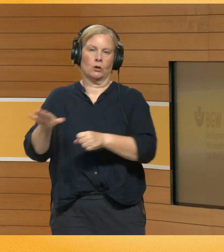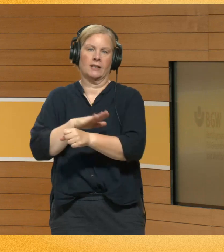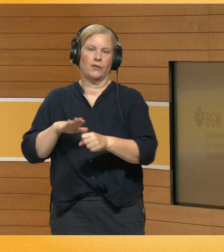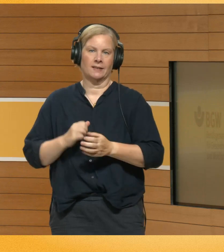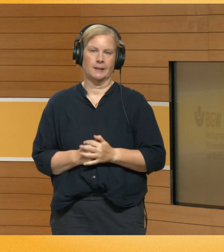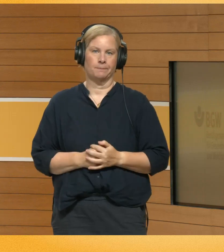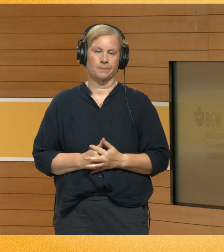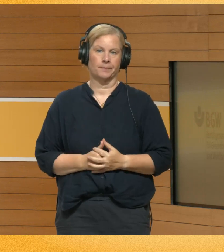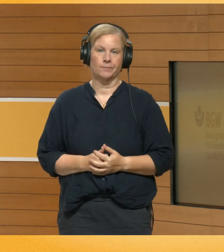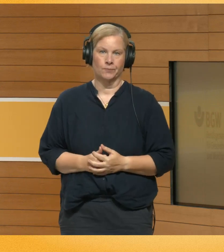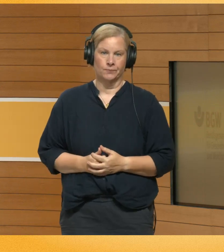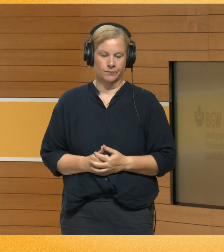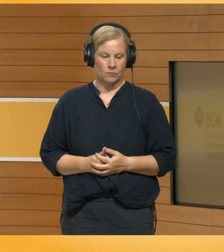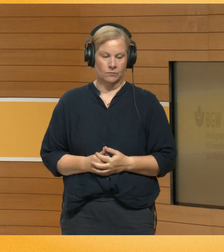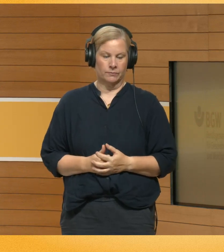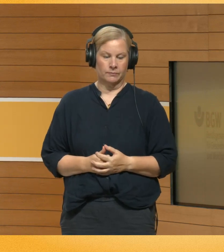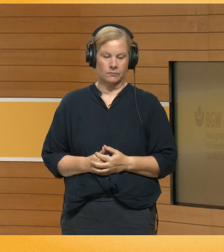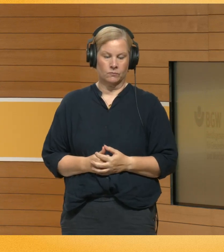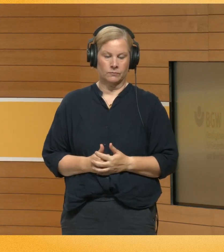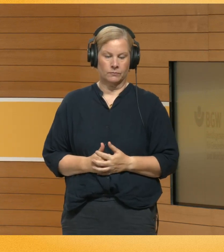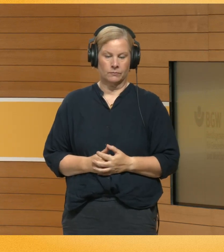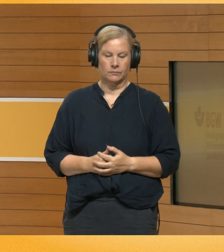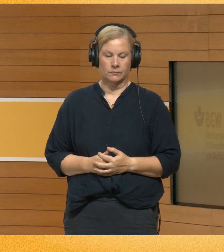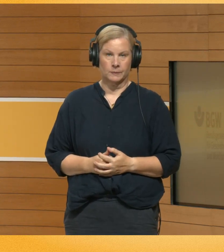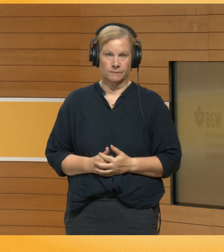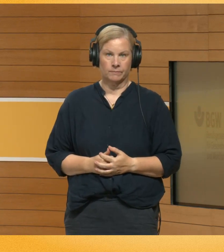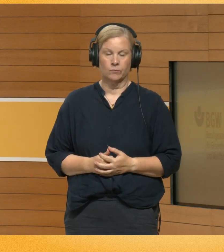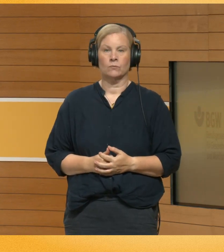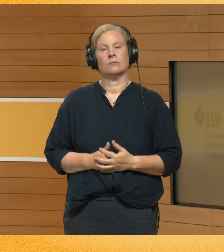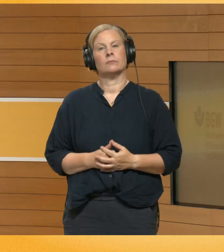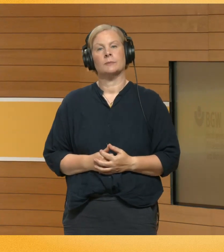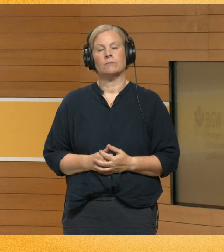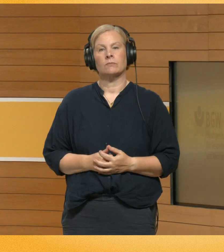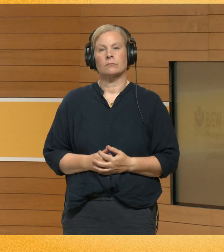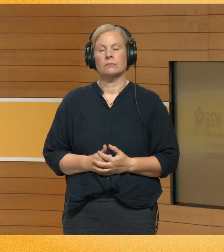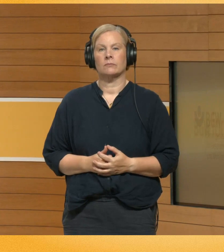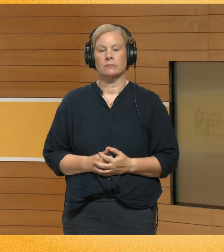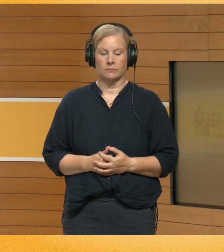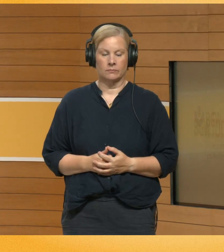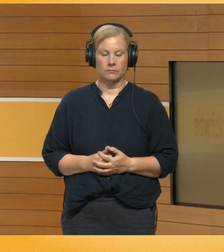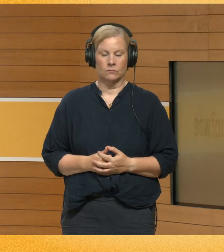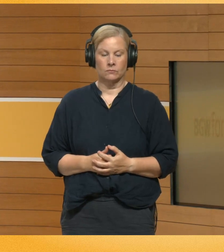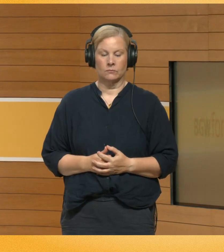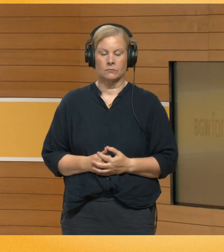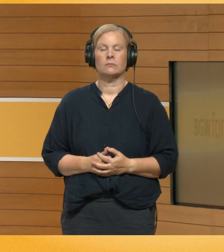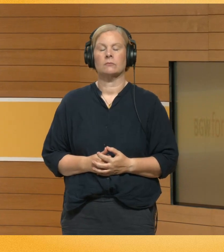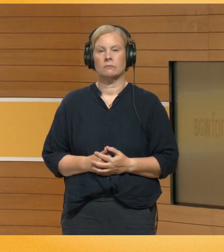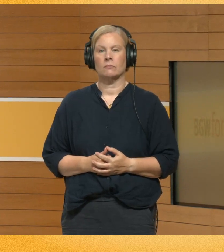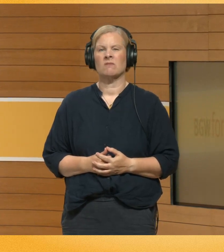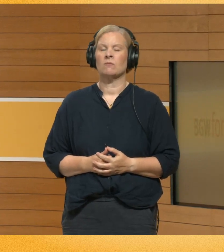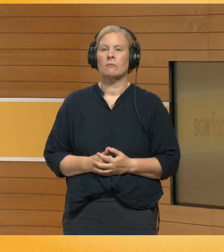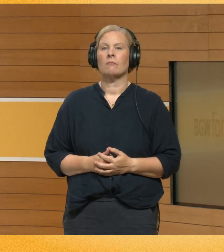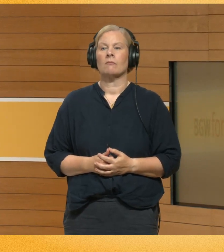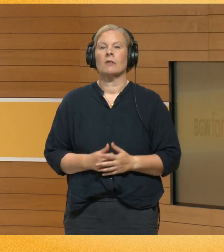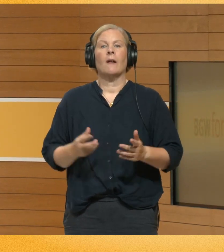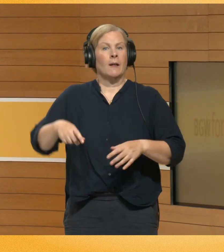was also the risk communication that the president himself took opportunity to